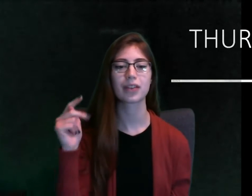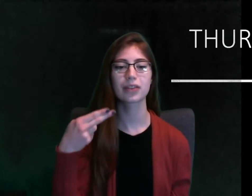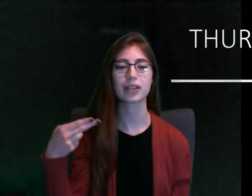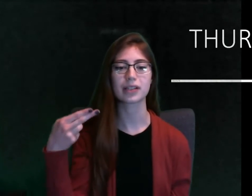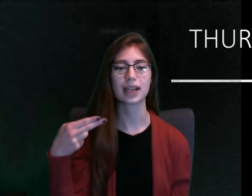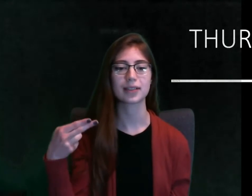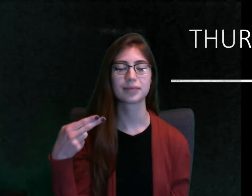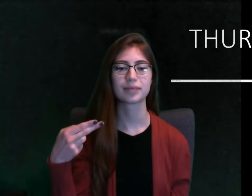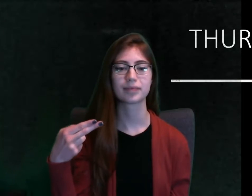Thursday.